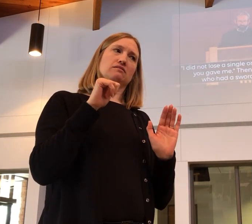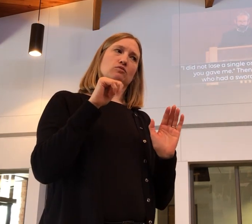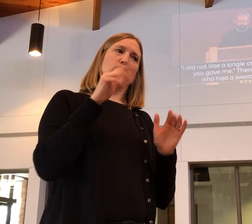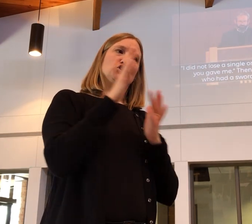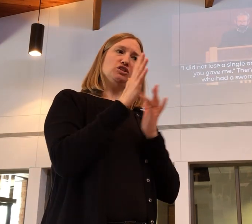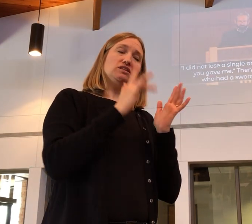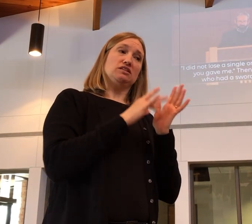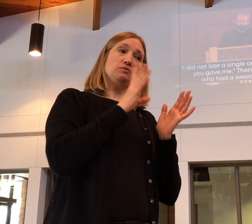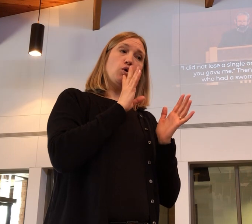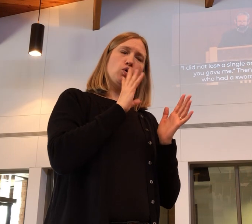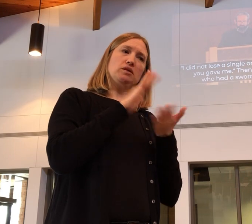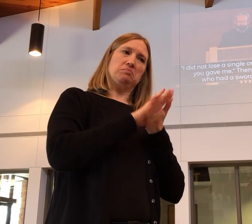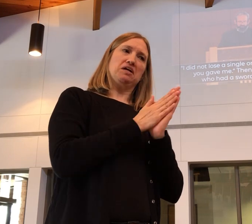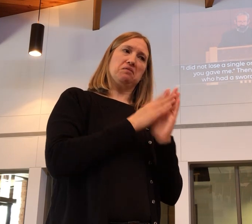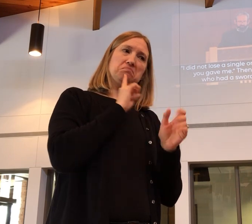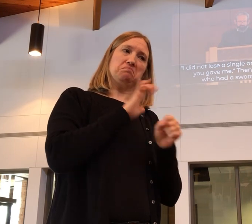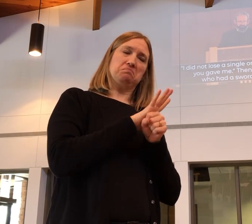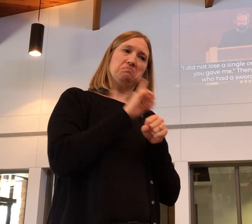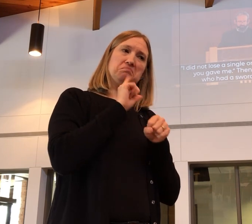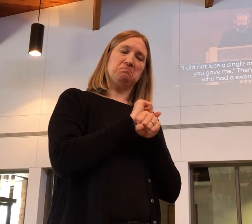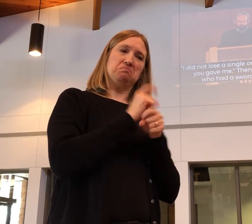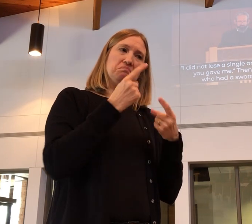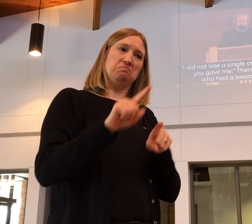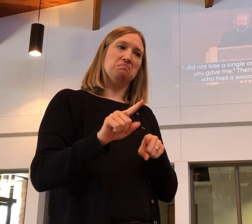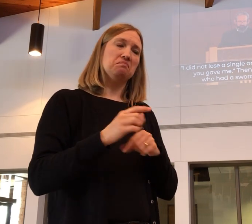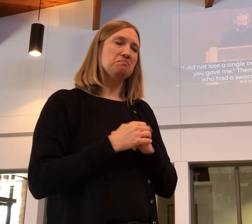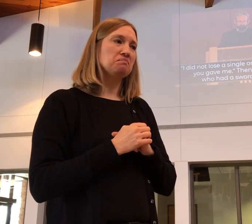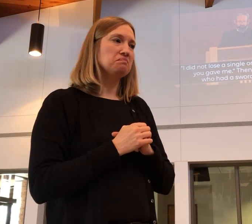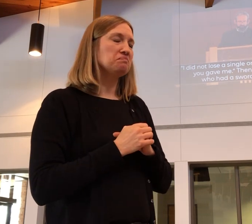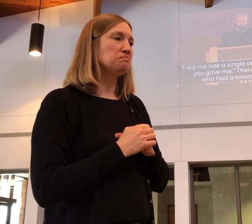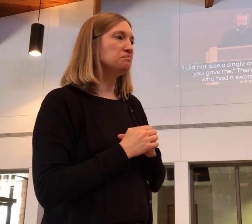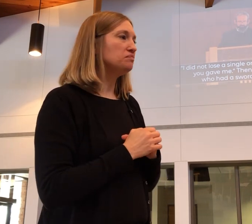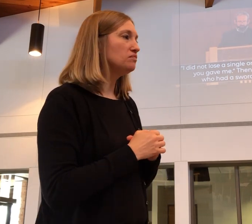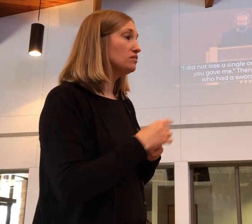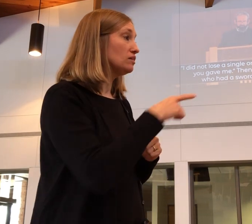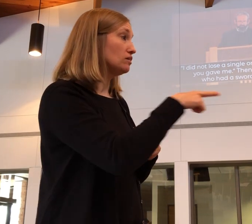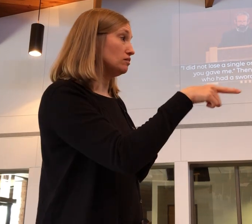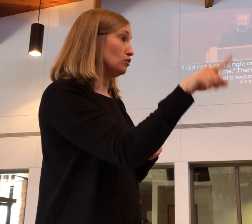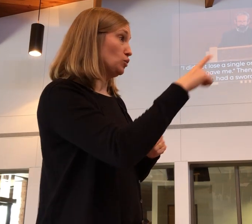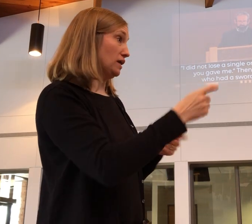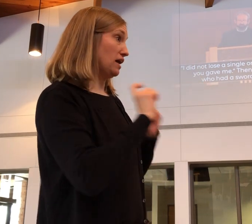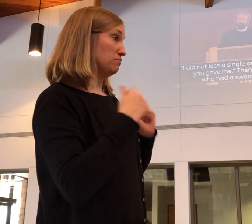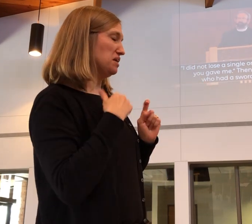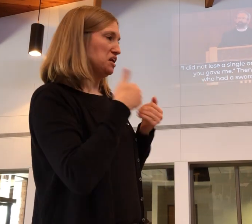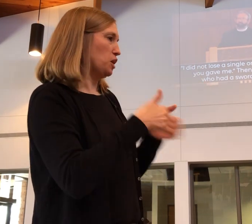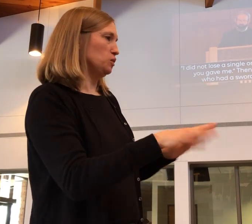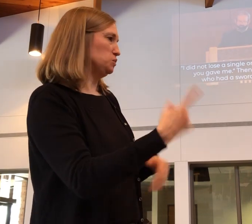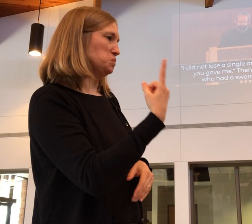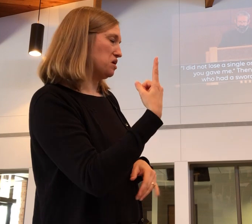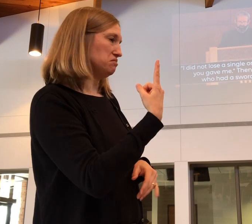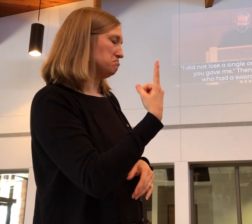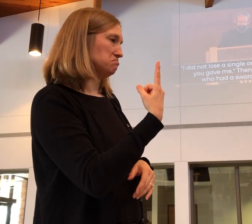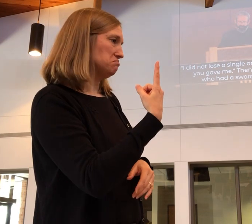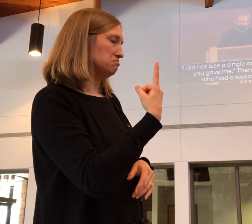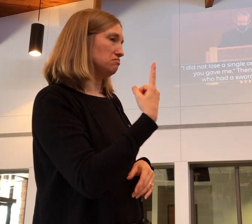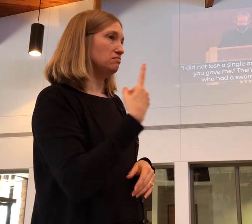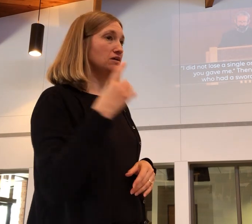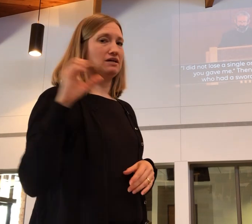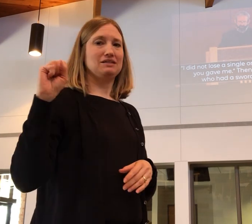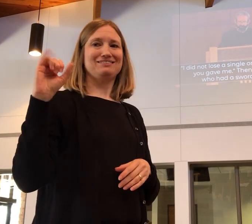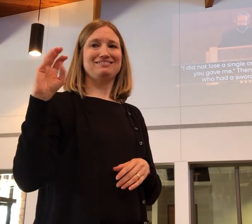spoken, "I did not lose a single one of those whom you gave me." Then Simon